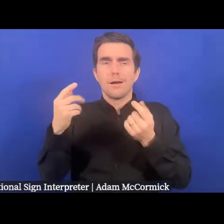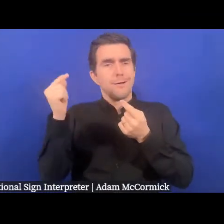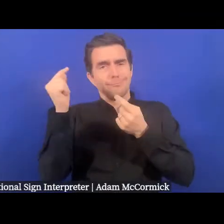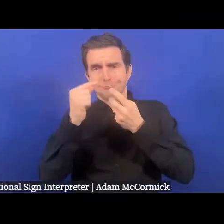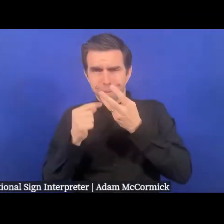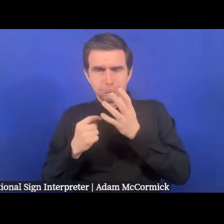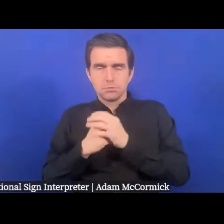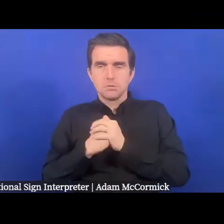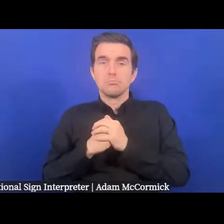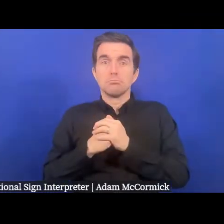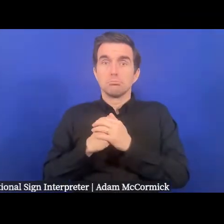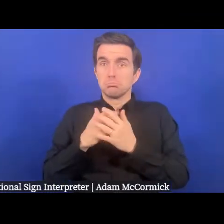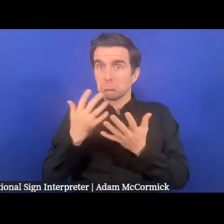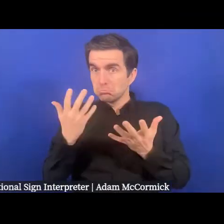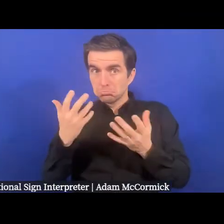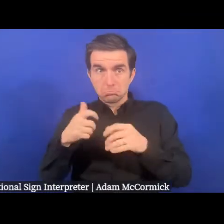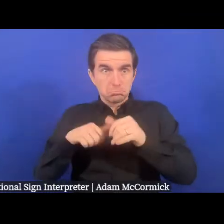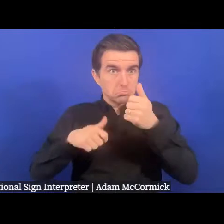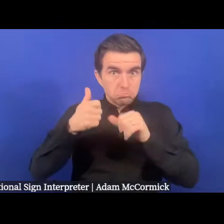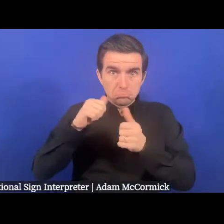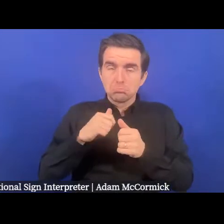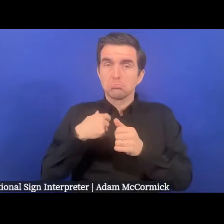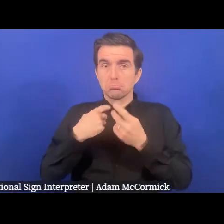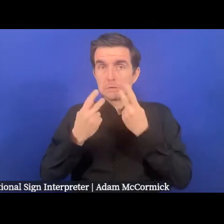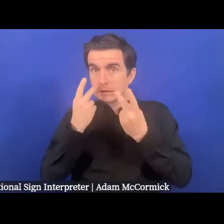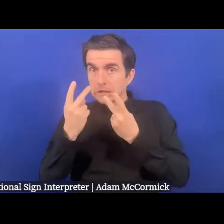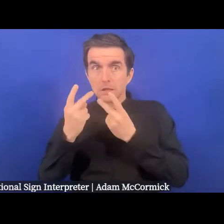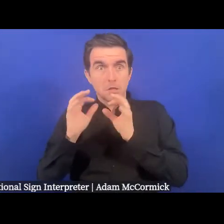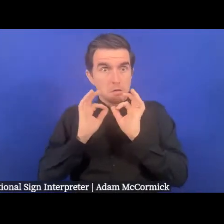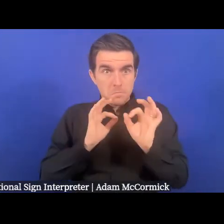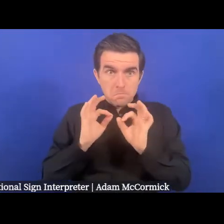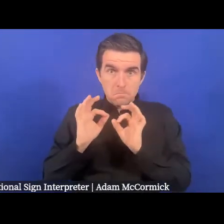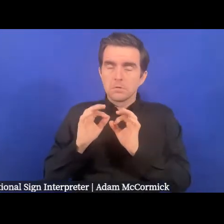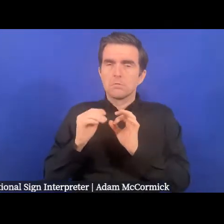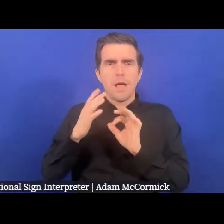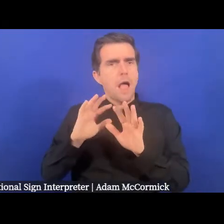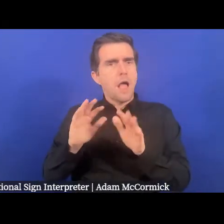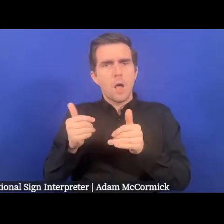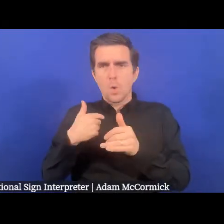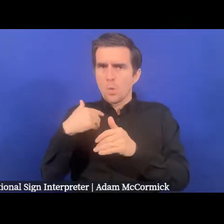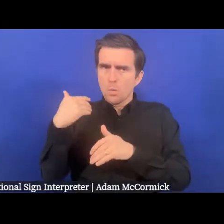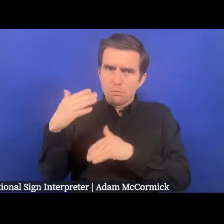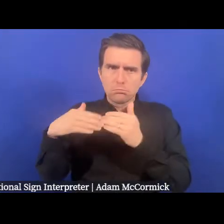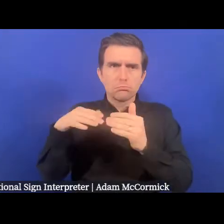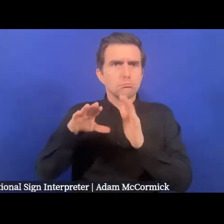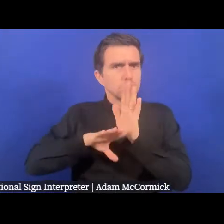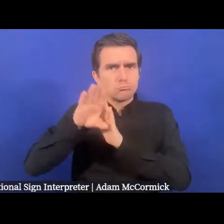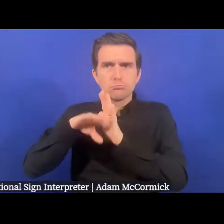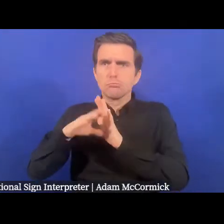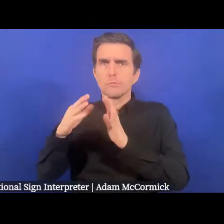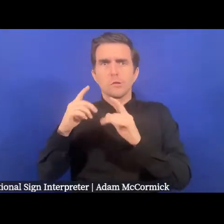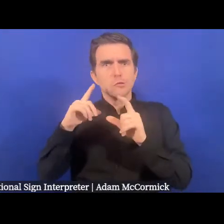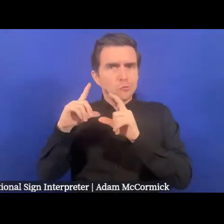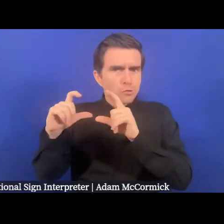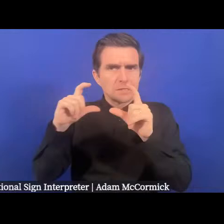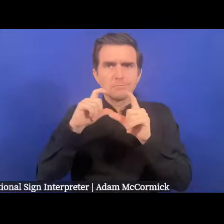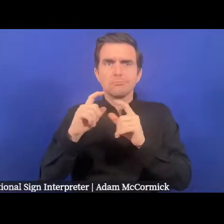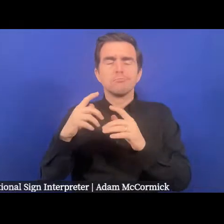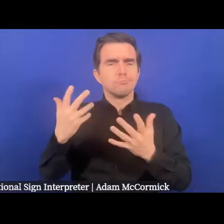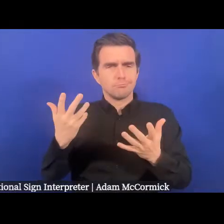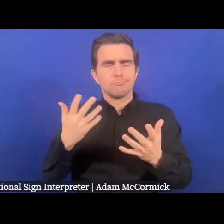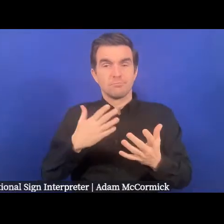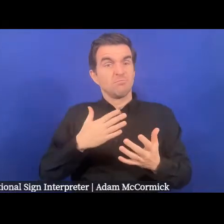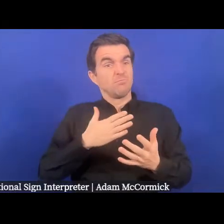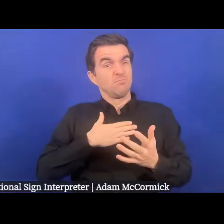Information, Cultural Affairs, and Tourism. So the deputy minister who's directly involved with